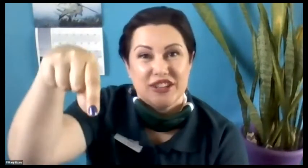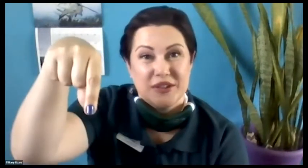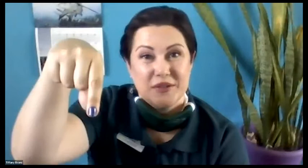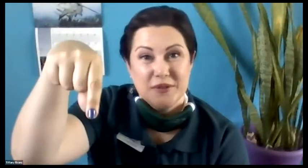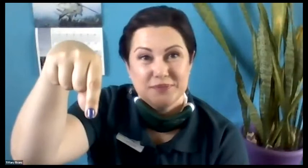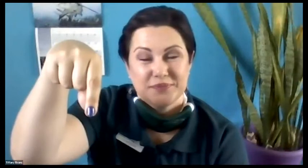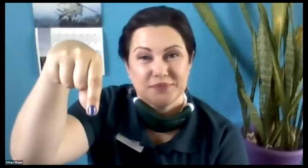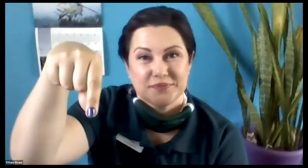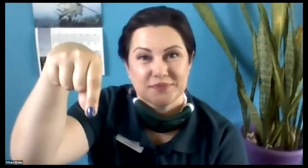Q,